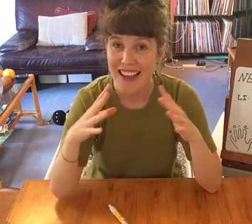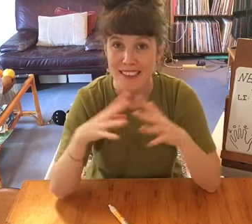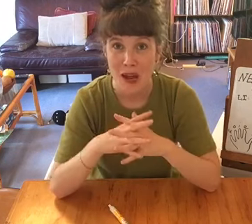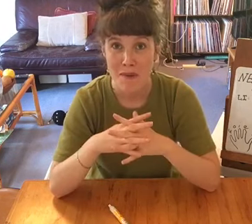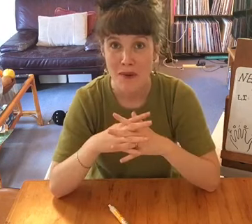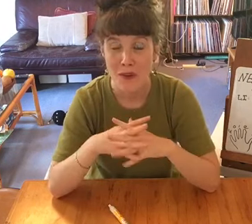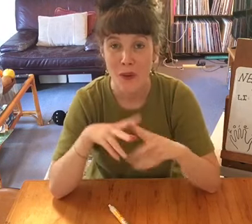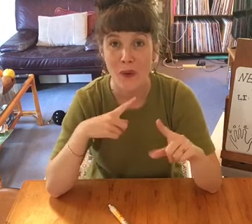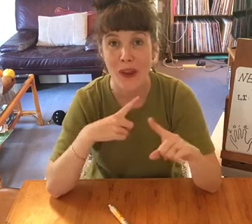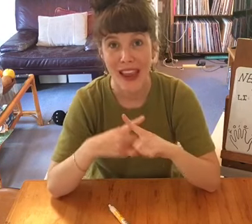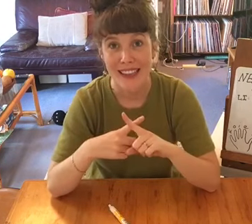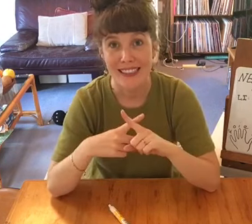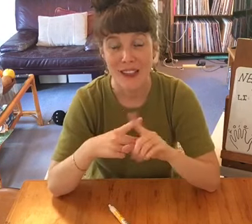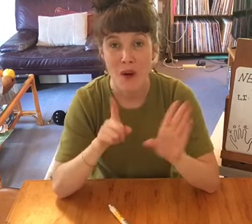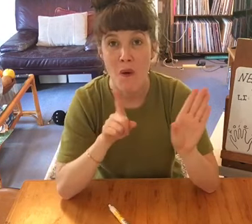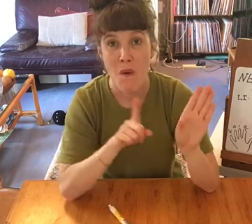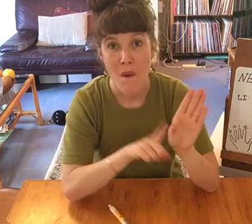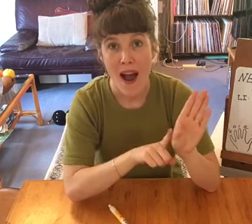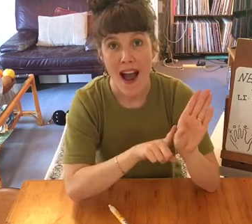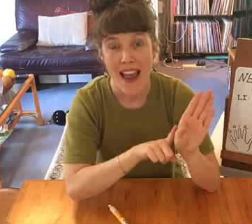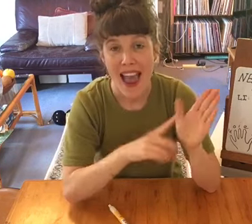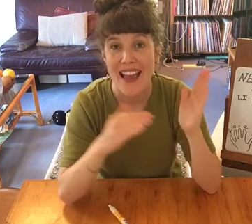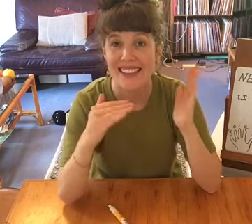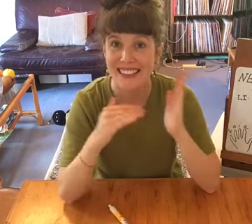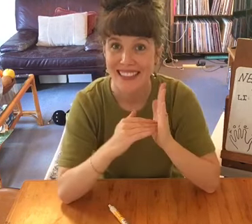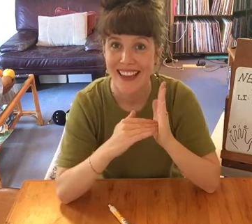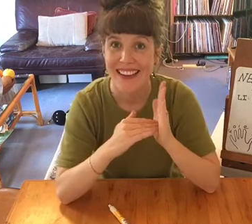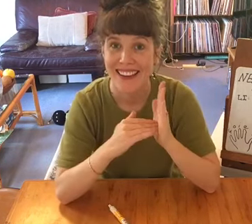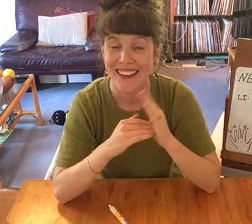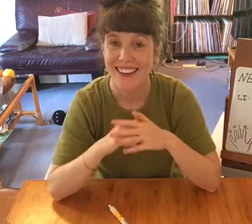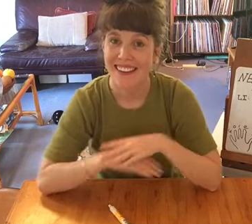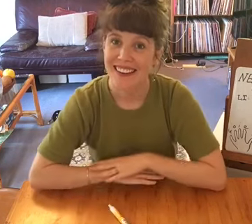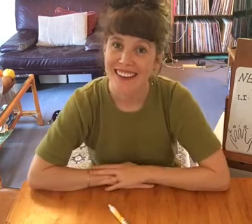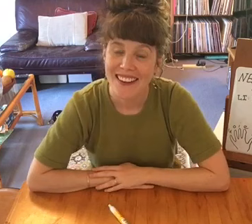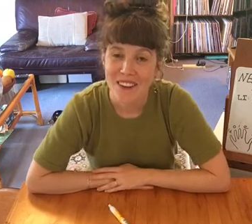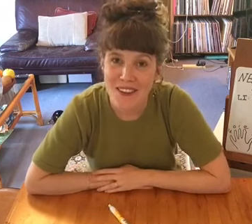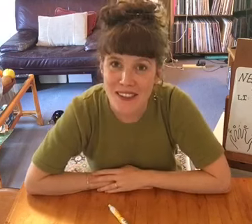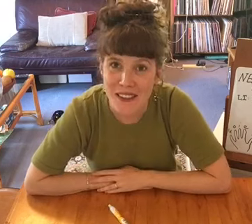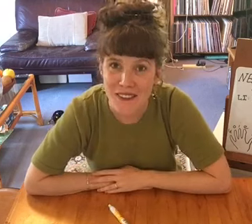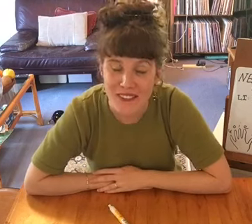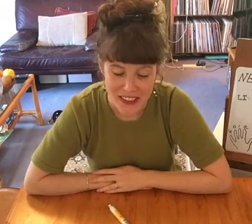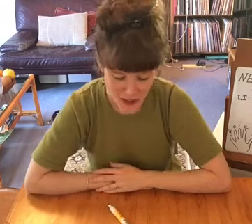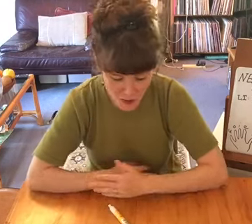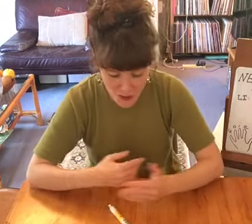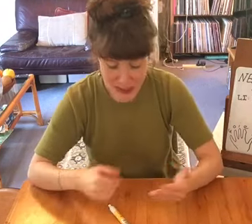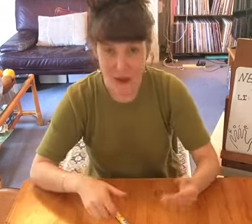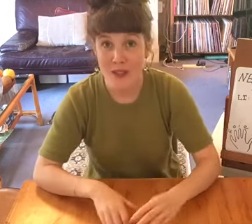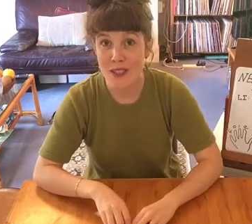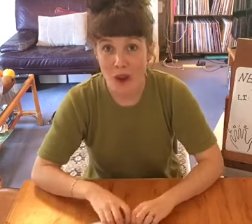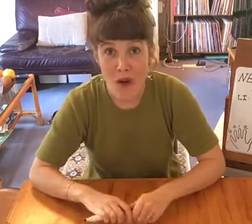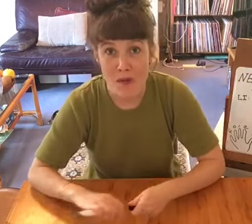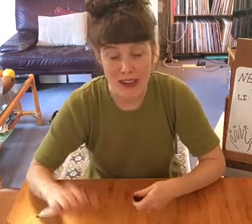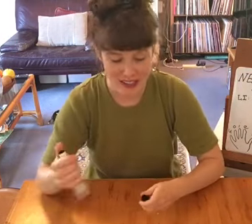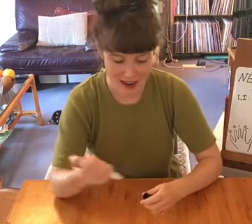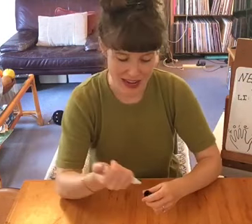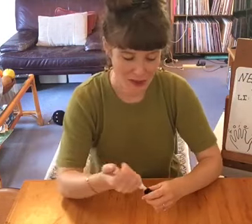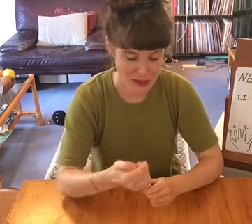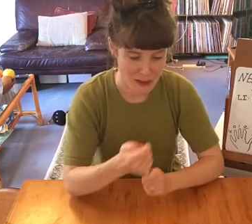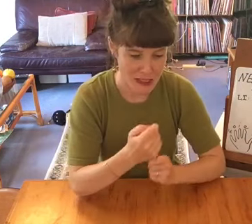Awesome. You already know so much sign language, because the best